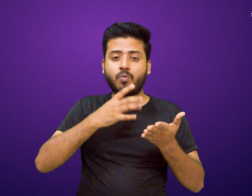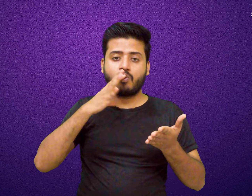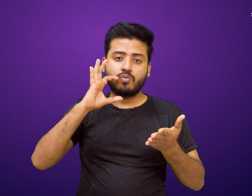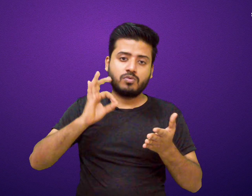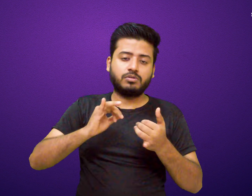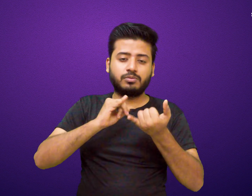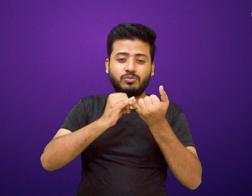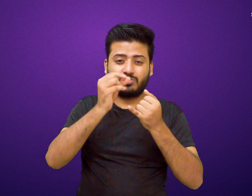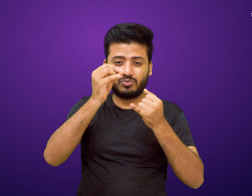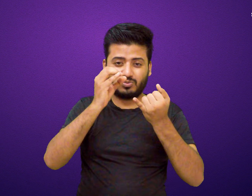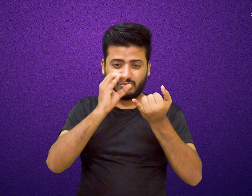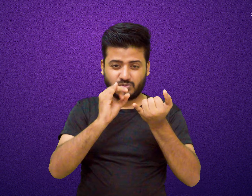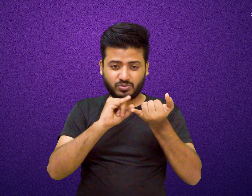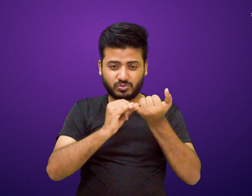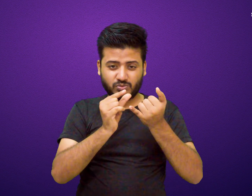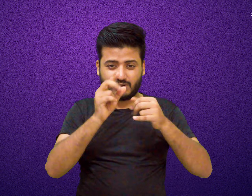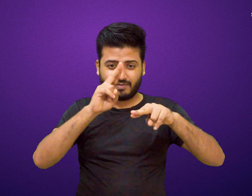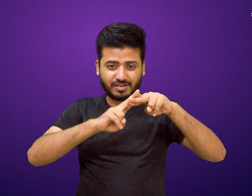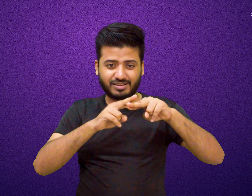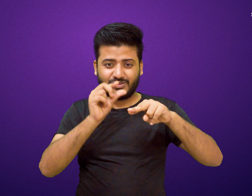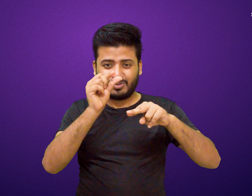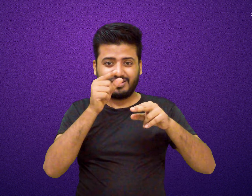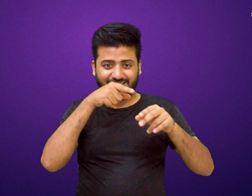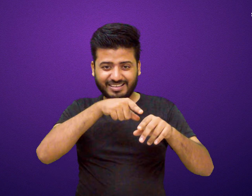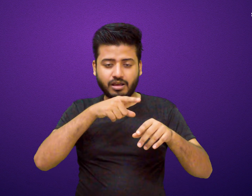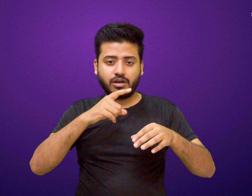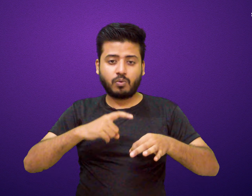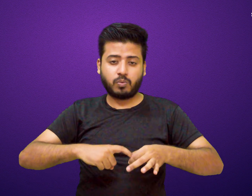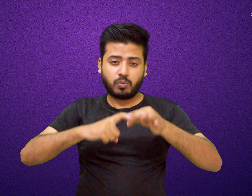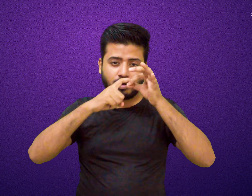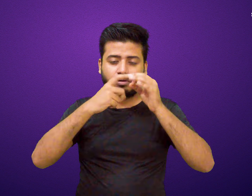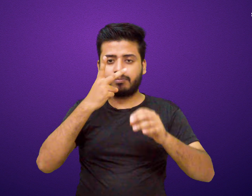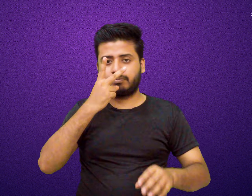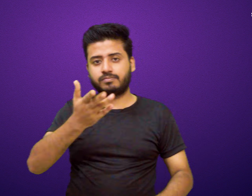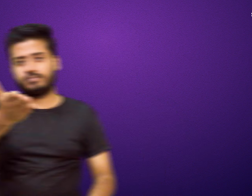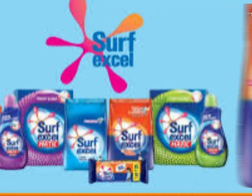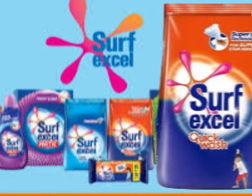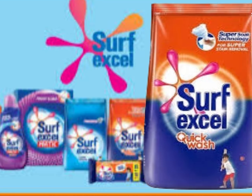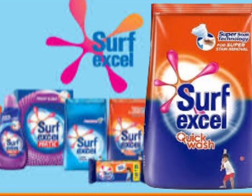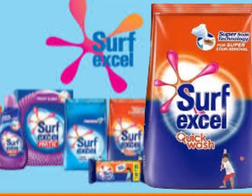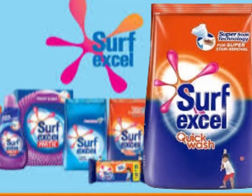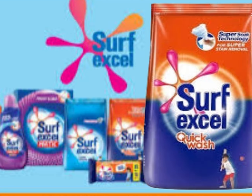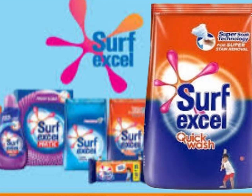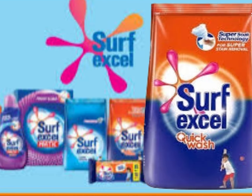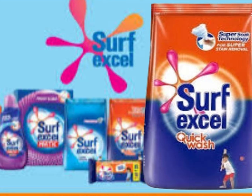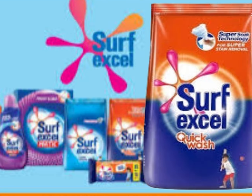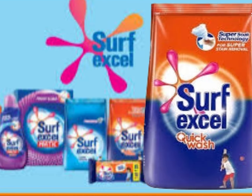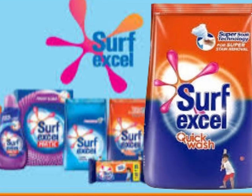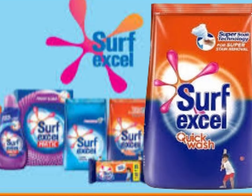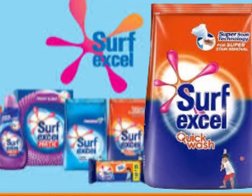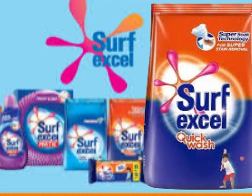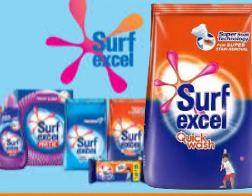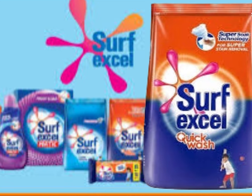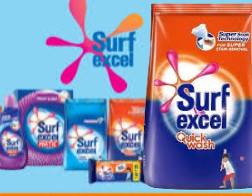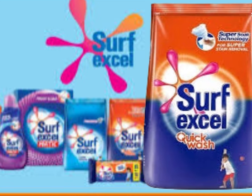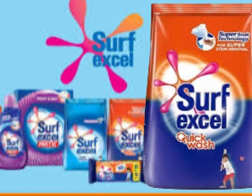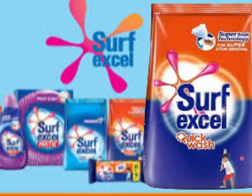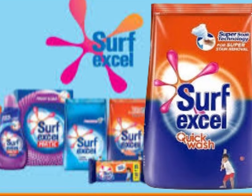in multipacks. Amazon brand Presto microfiber cleaning cloth. This affordable and highly rated option